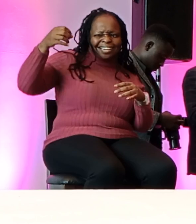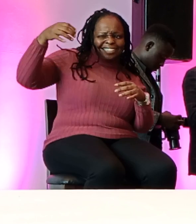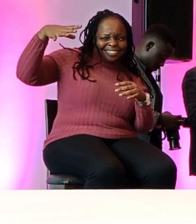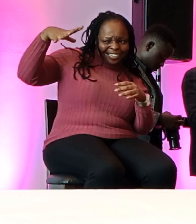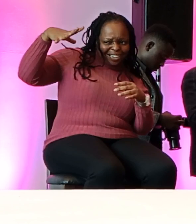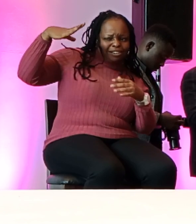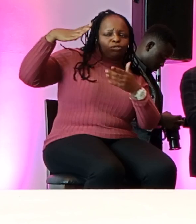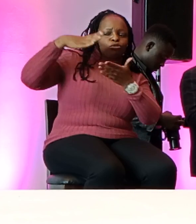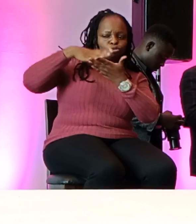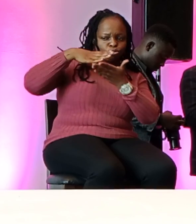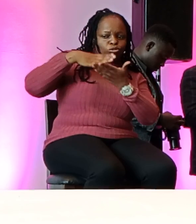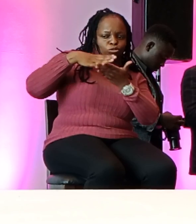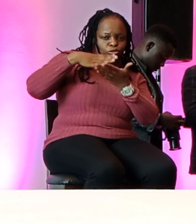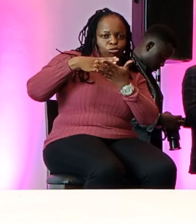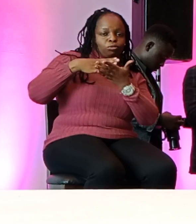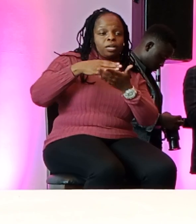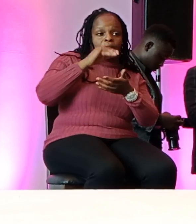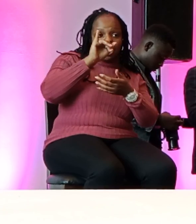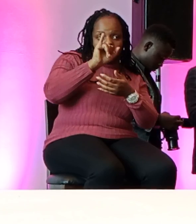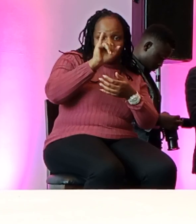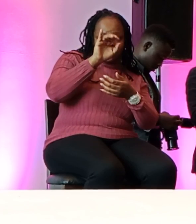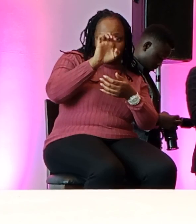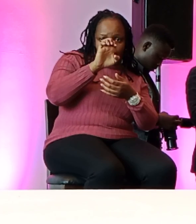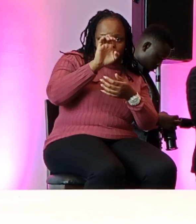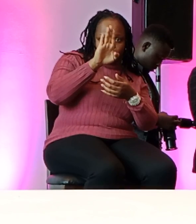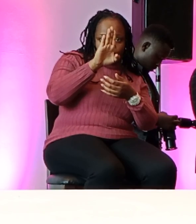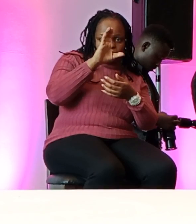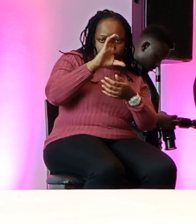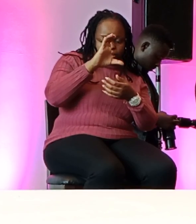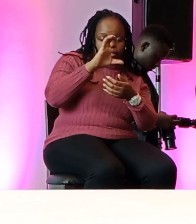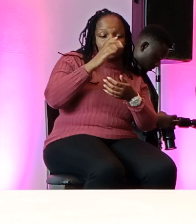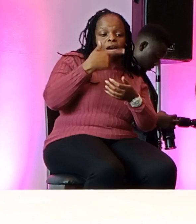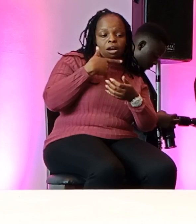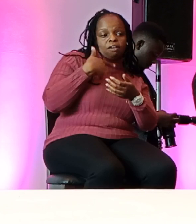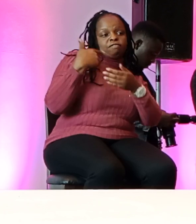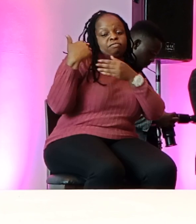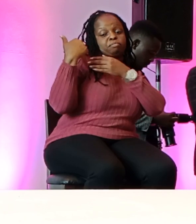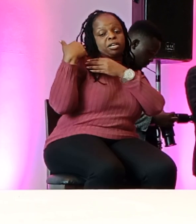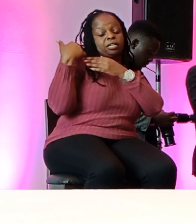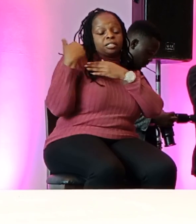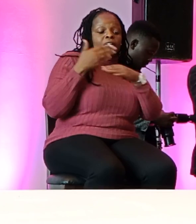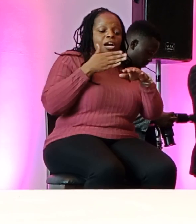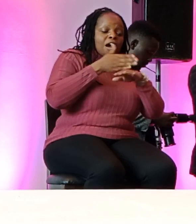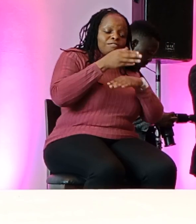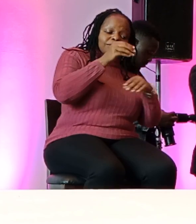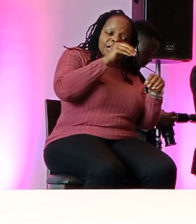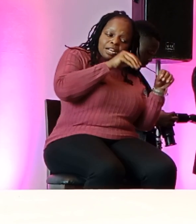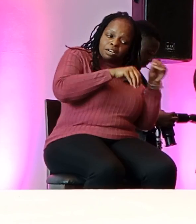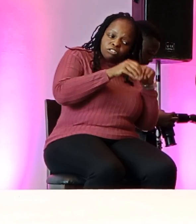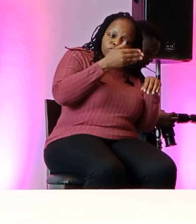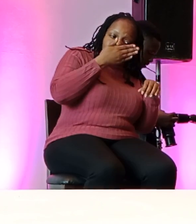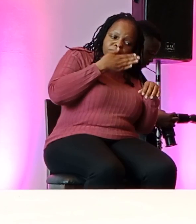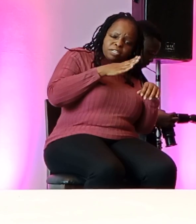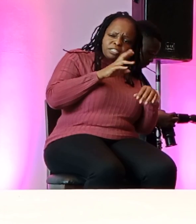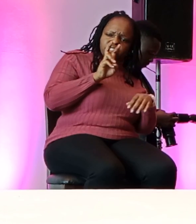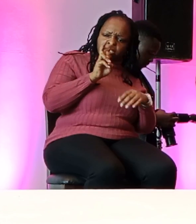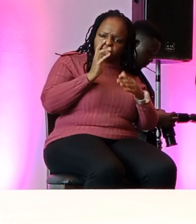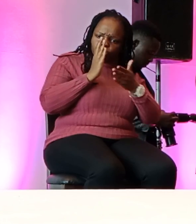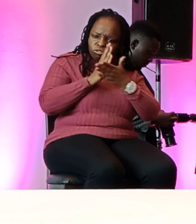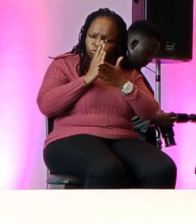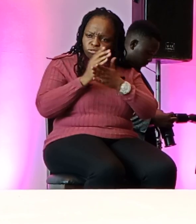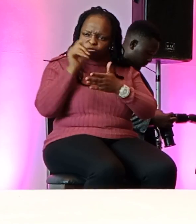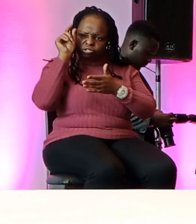daylight that the IEBC has mandate, after elections are over, to see